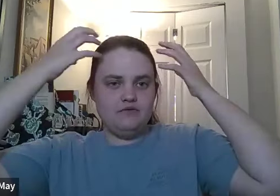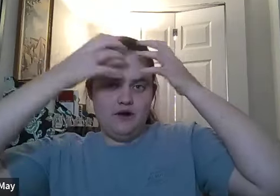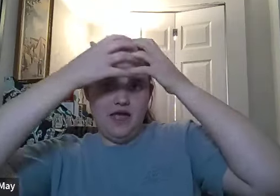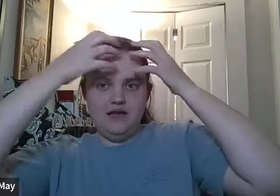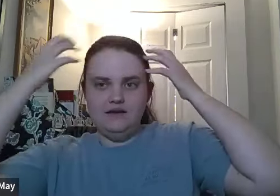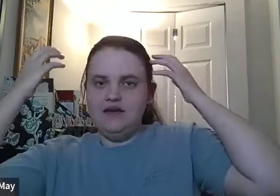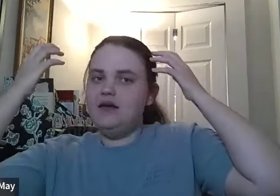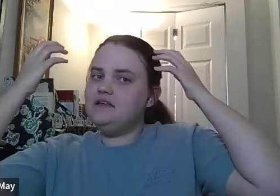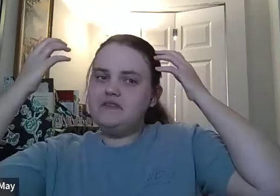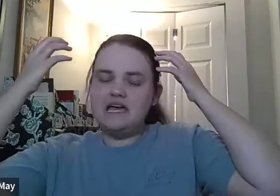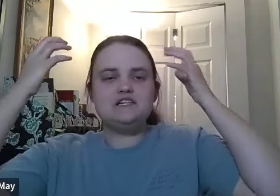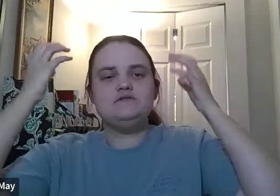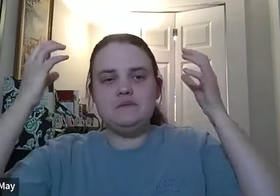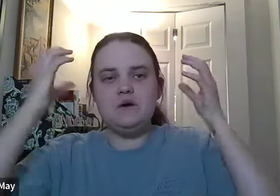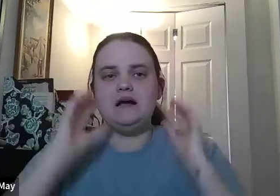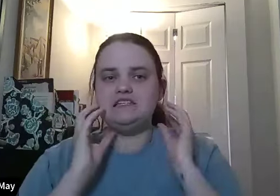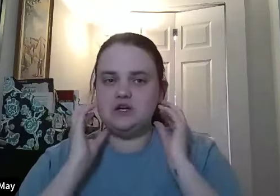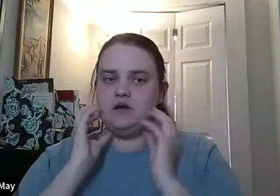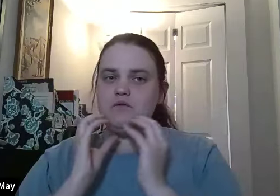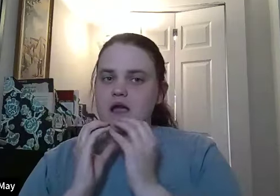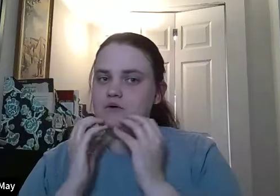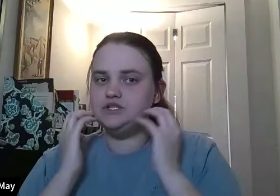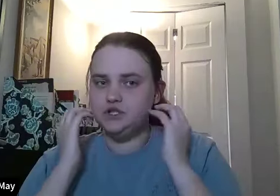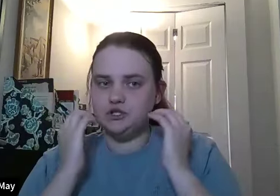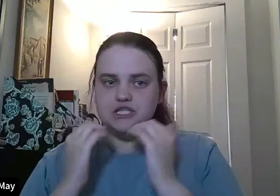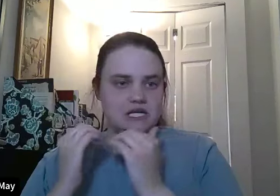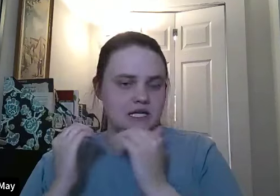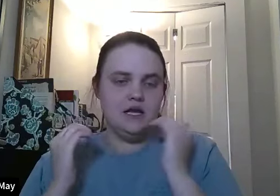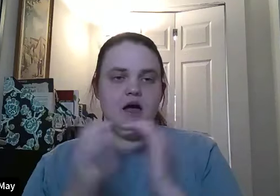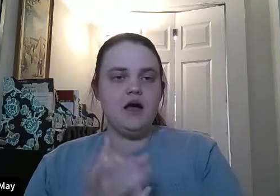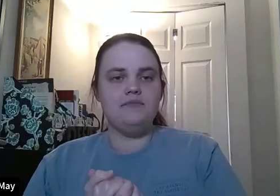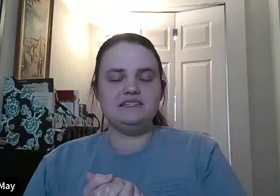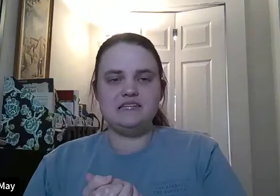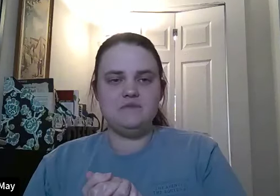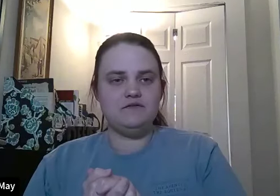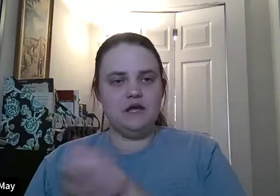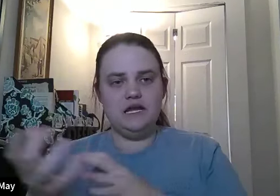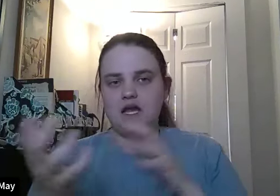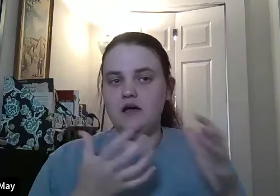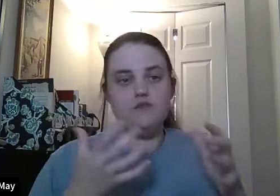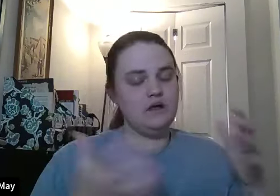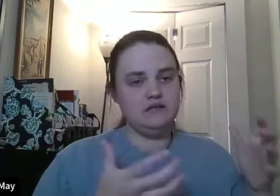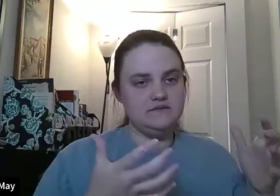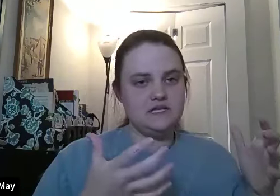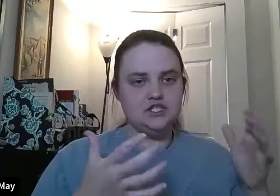of our head. Anything that has to do female wise is gonna be around your chin. That's the same thing for any kind of other relatives. It's just